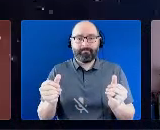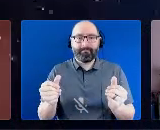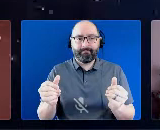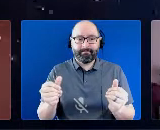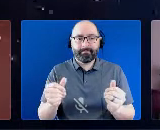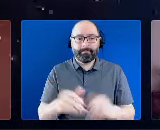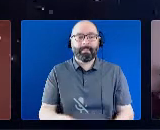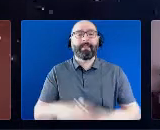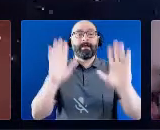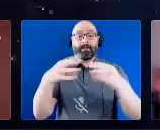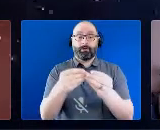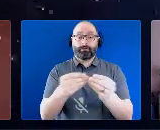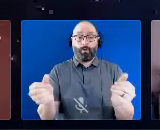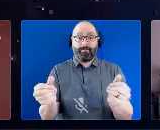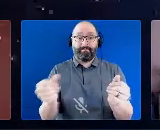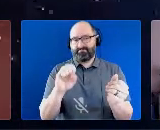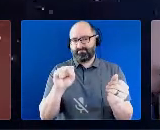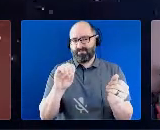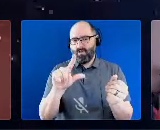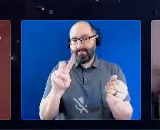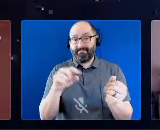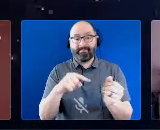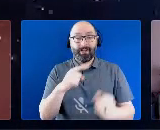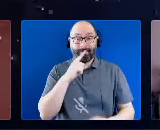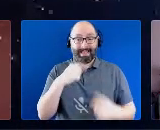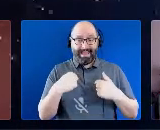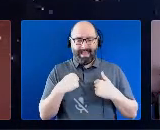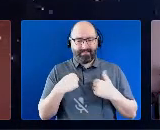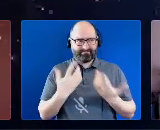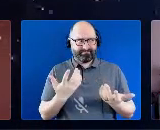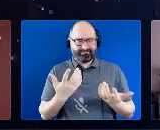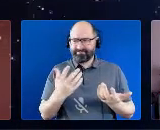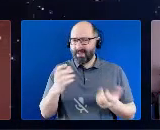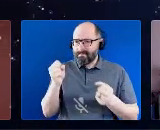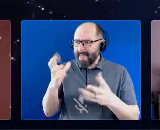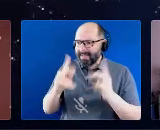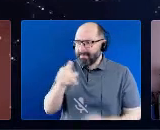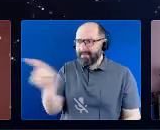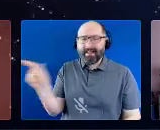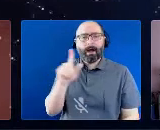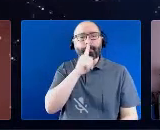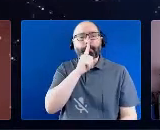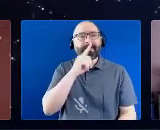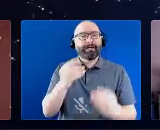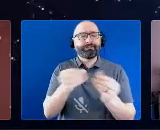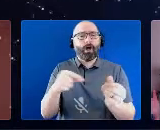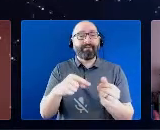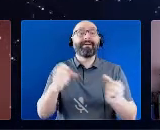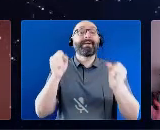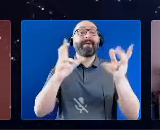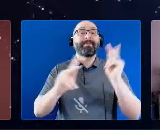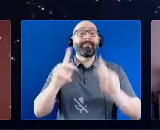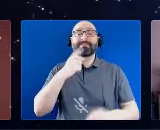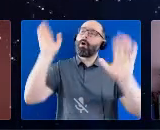Okay, solve. The trick here is that personally, I don't think people really talk about solve. Oftentimes I think candidates are told, oh, talk